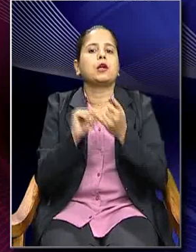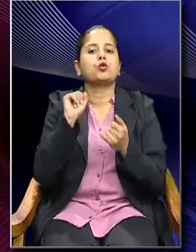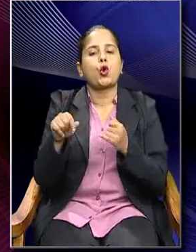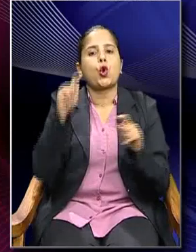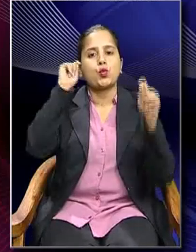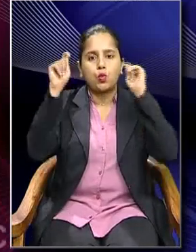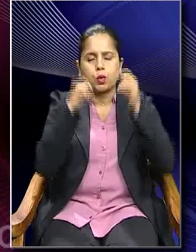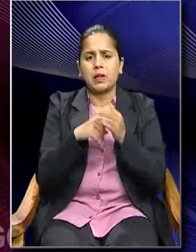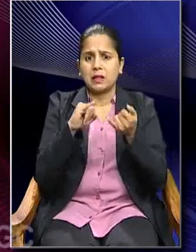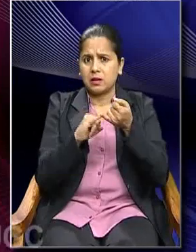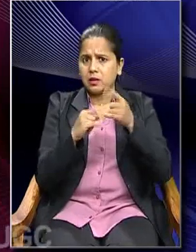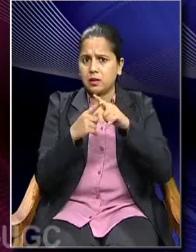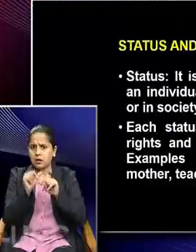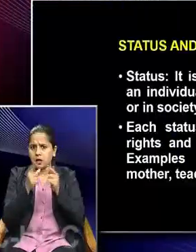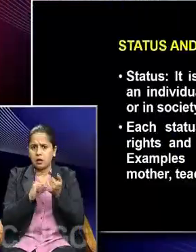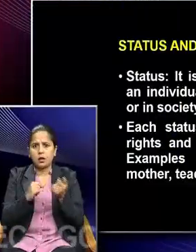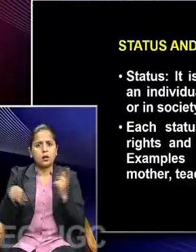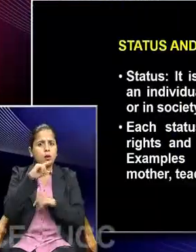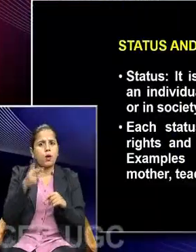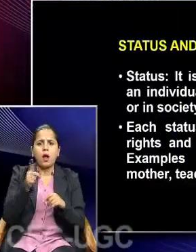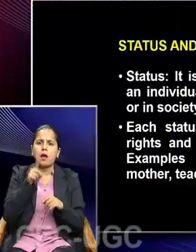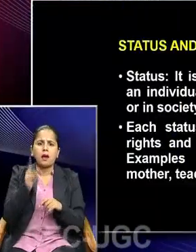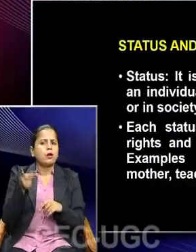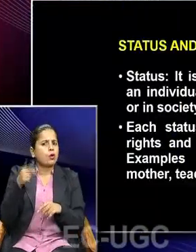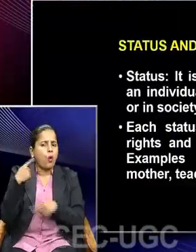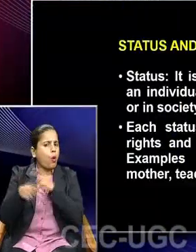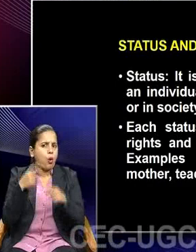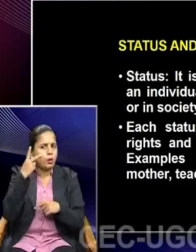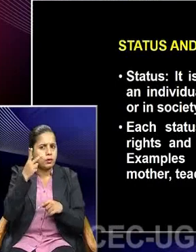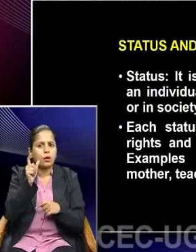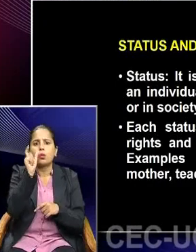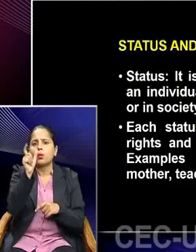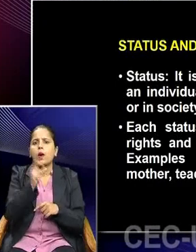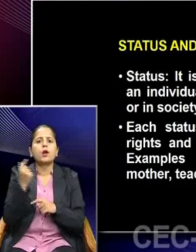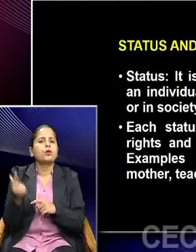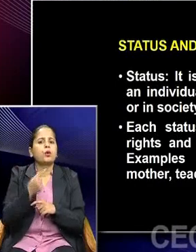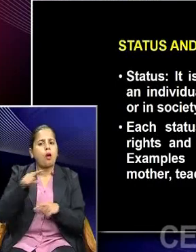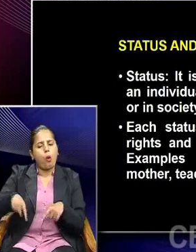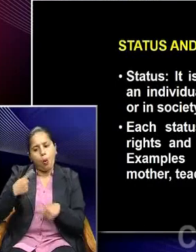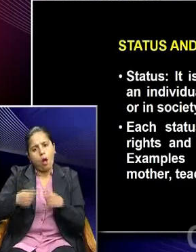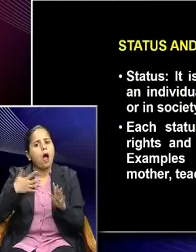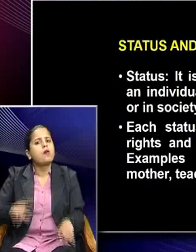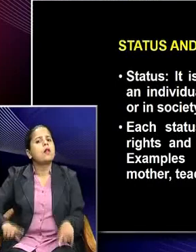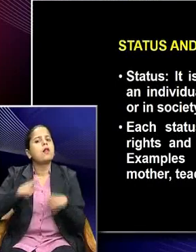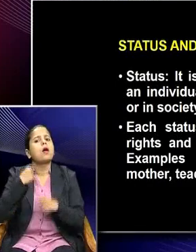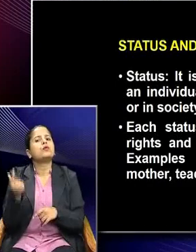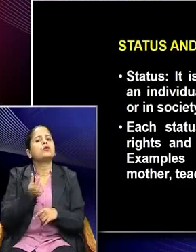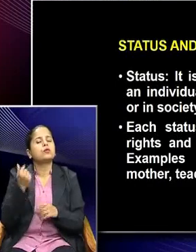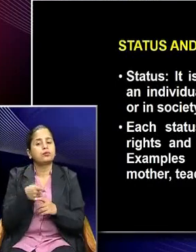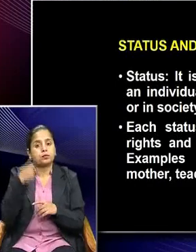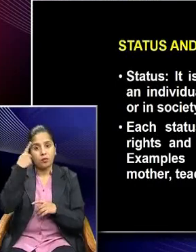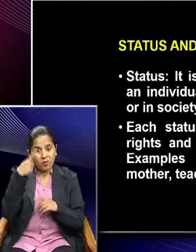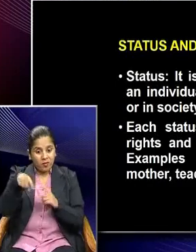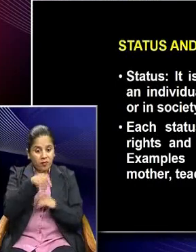Now status is a very again common sense word used in our everyday life. From